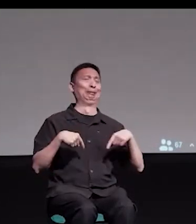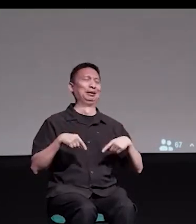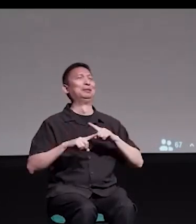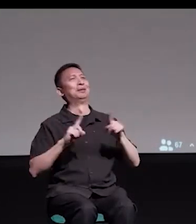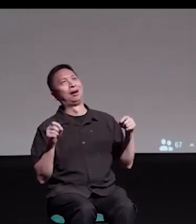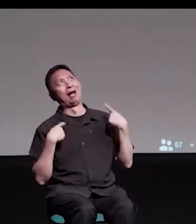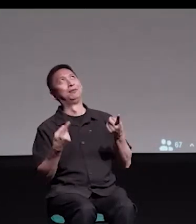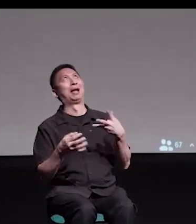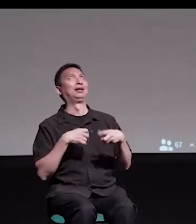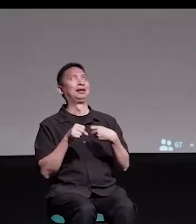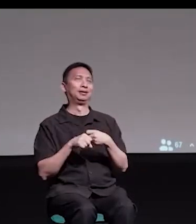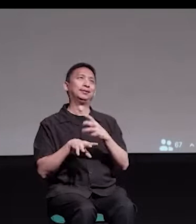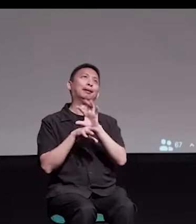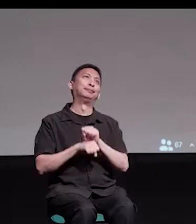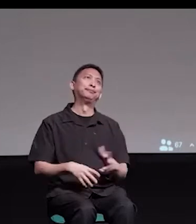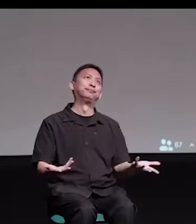years,